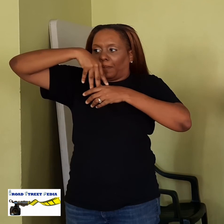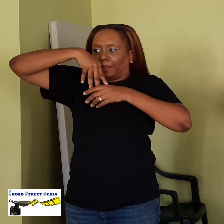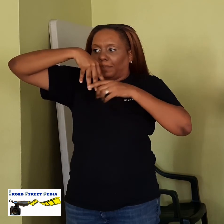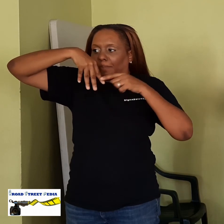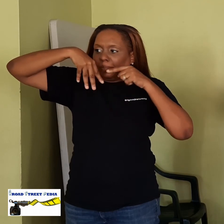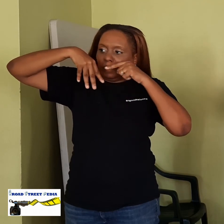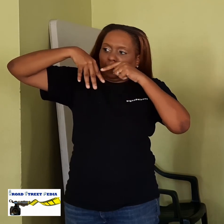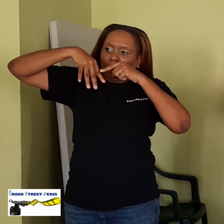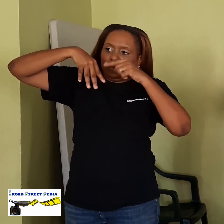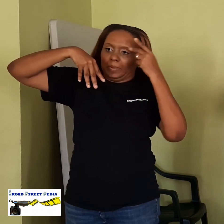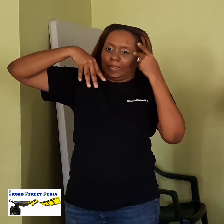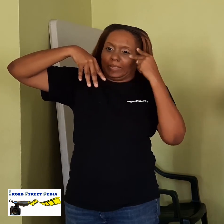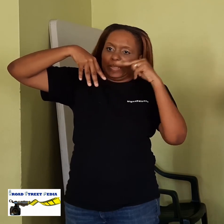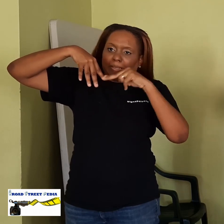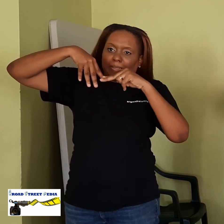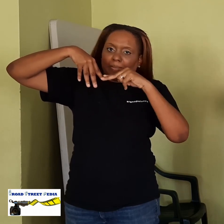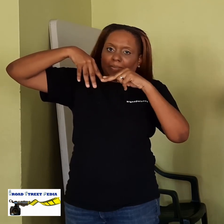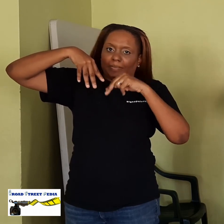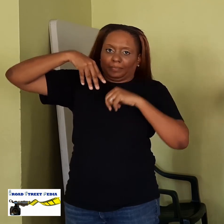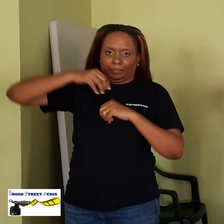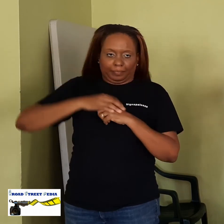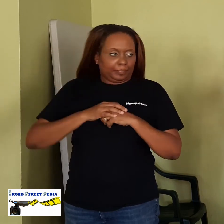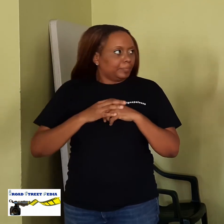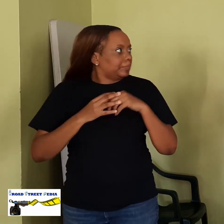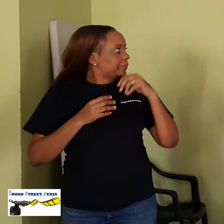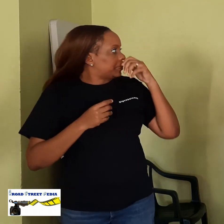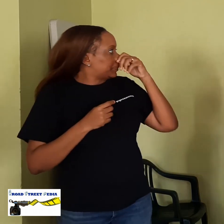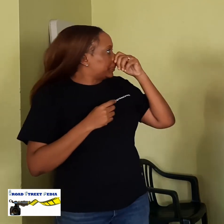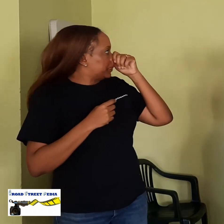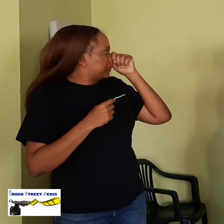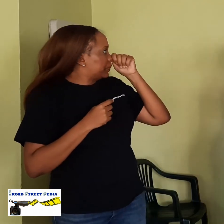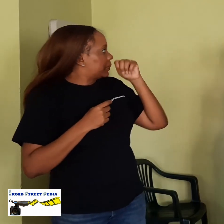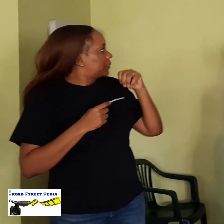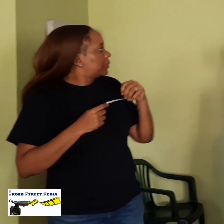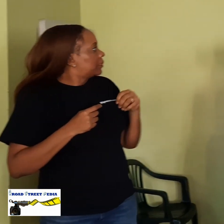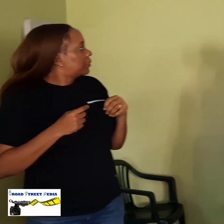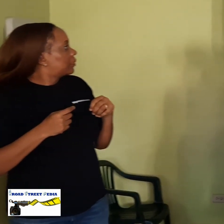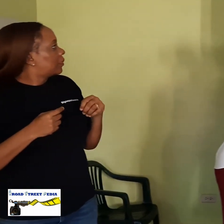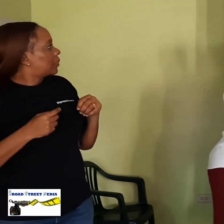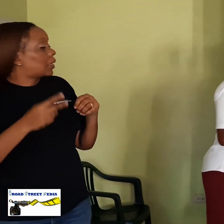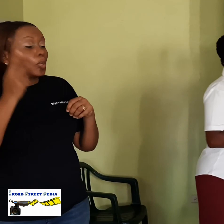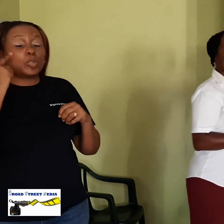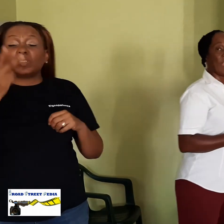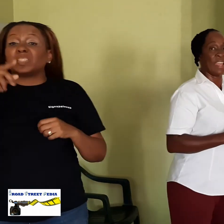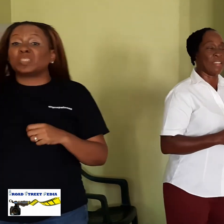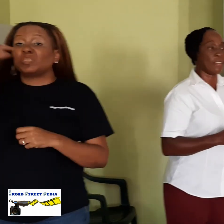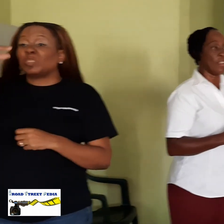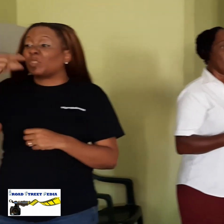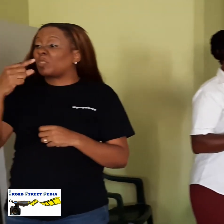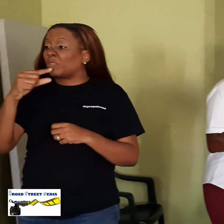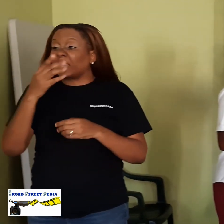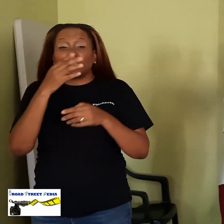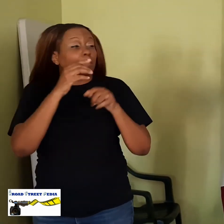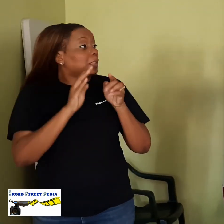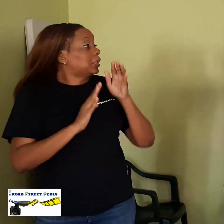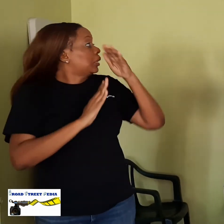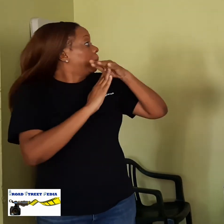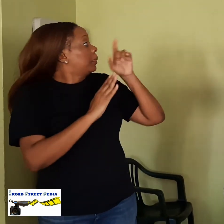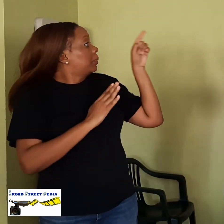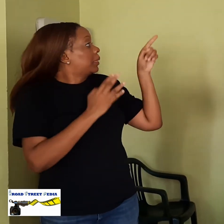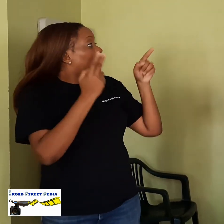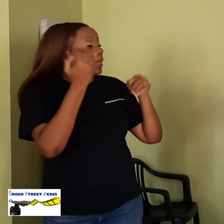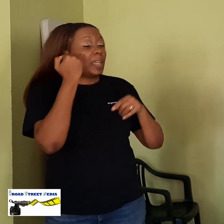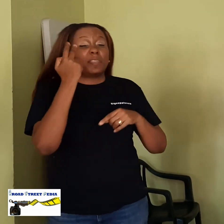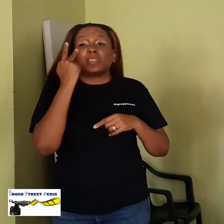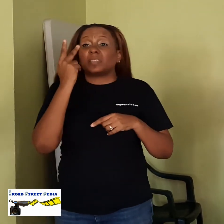stem, the base of your vegetable here, the larger that is,